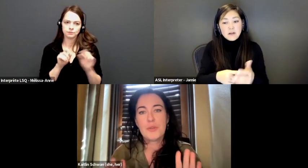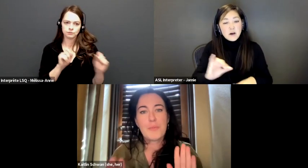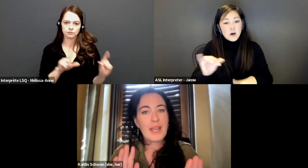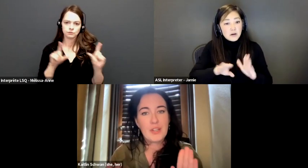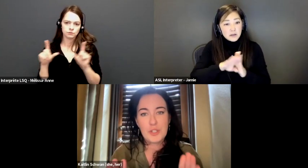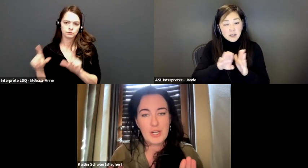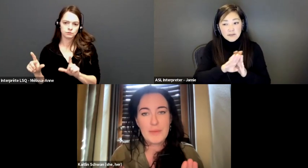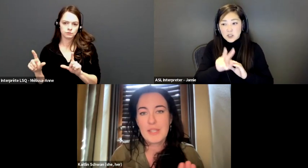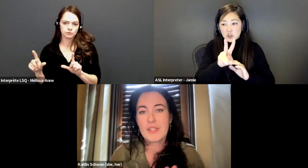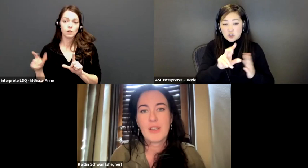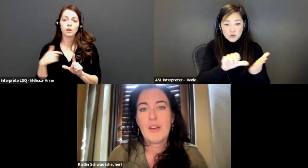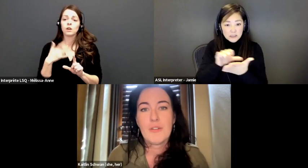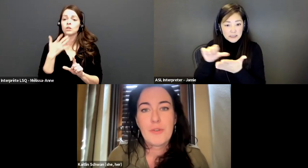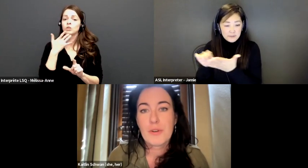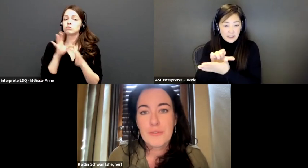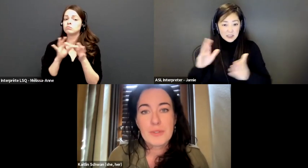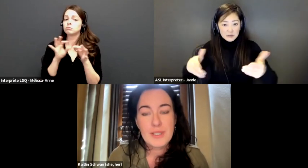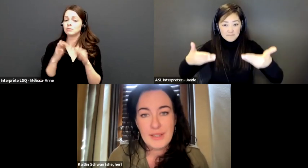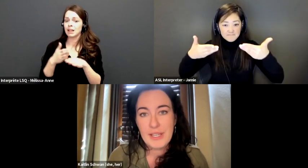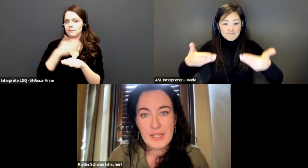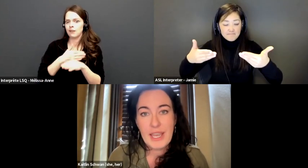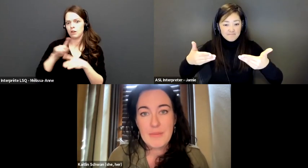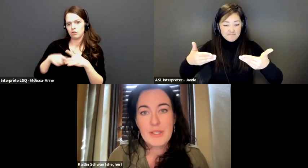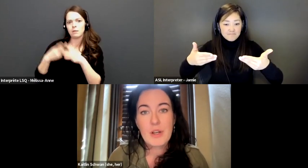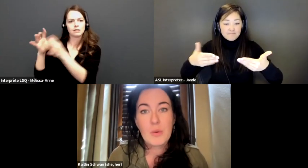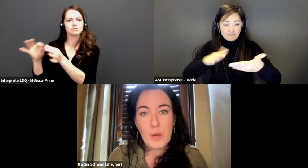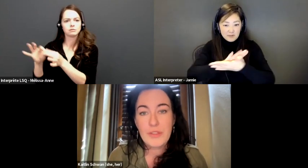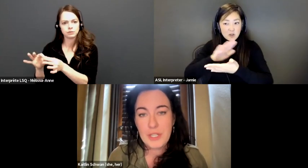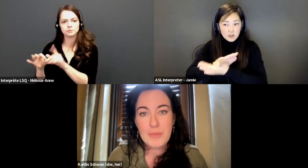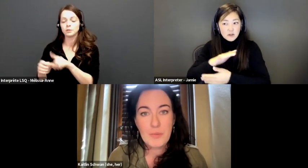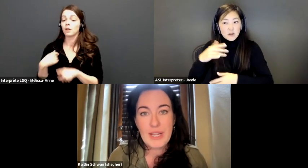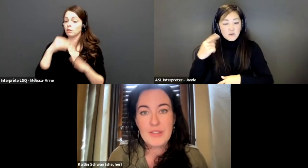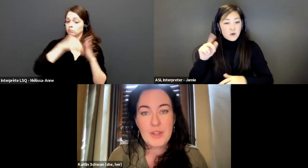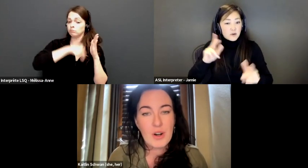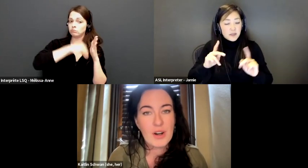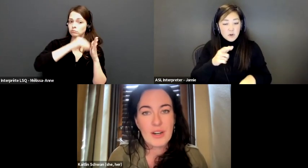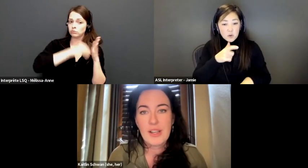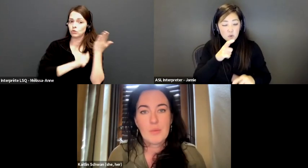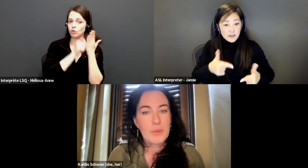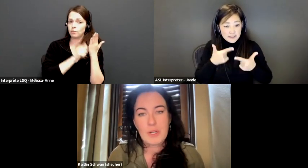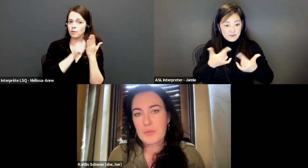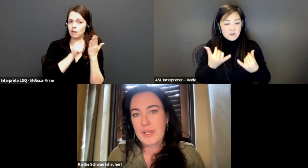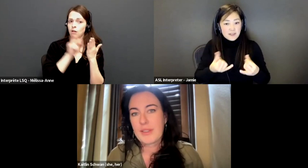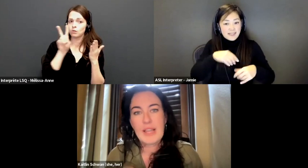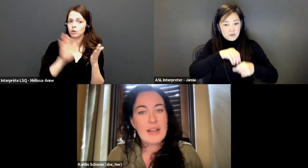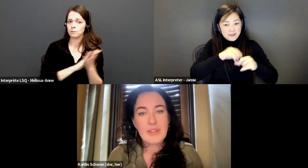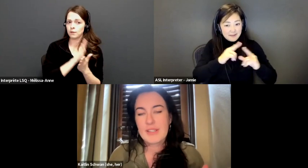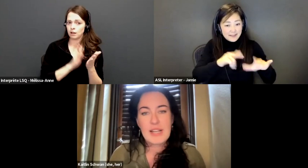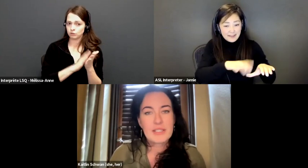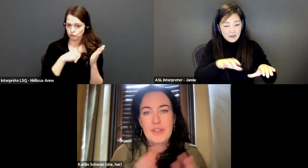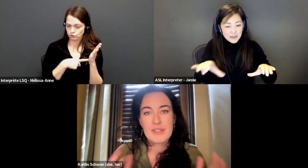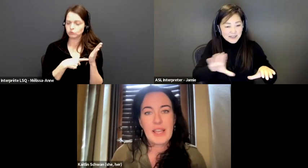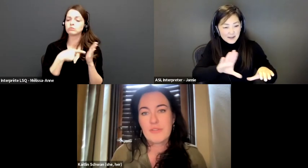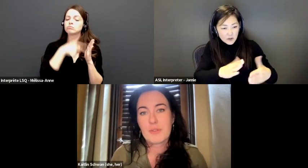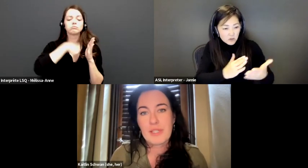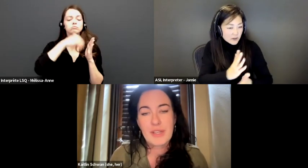a two-page document for folks living in encampments on what their human rights are. We worked with advocates